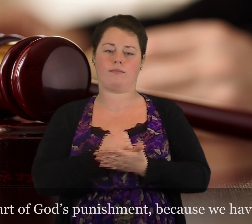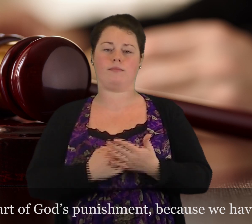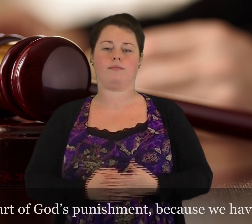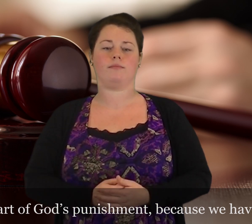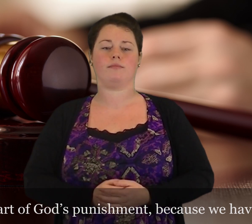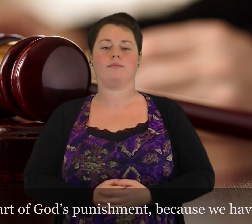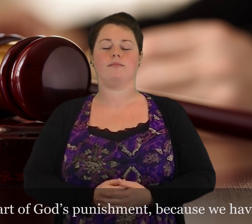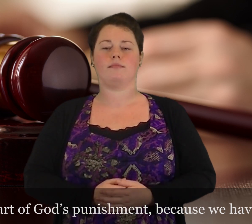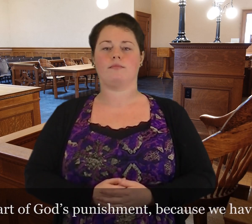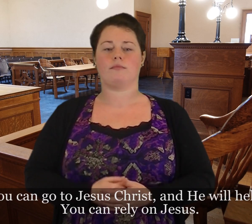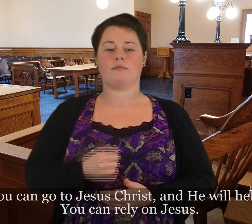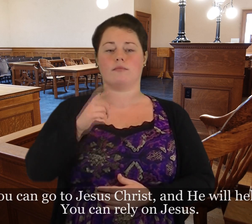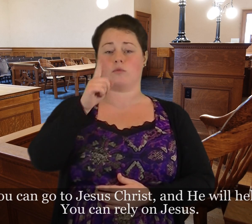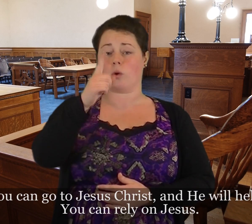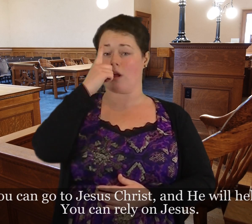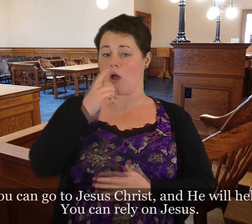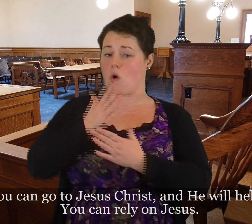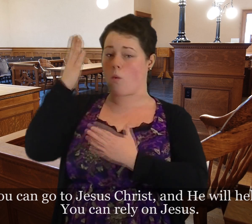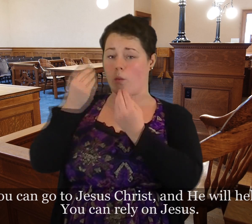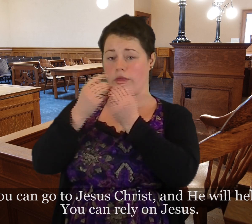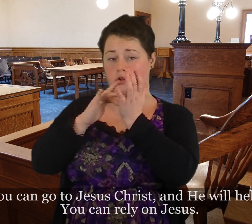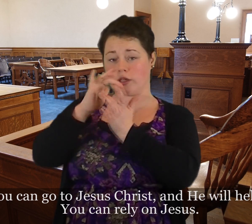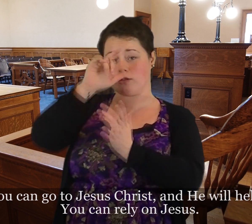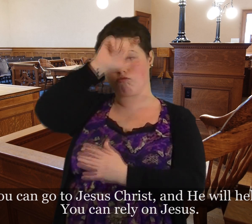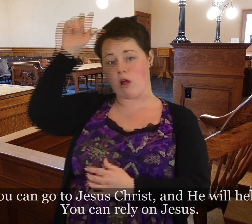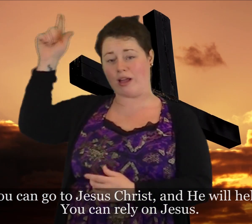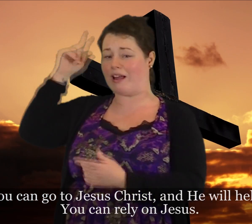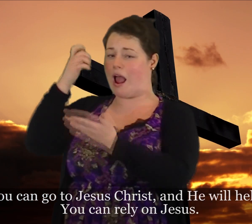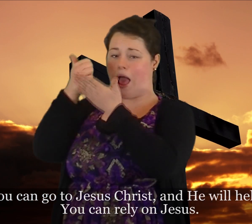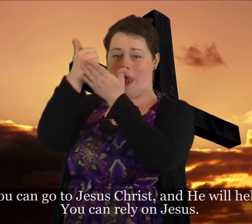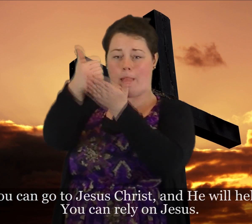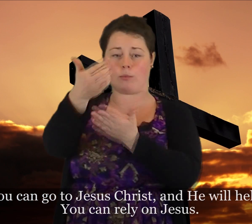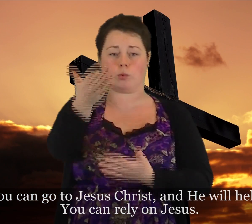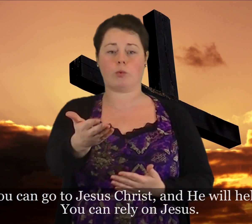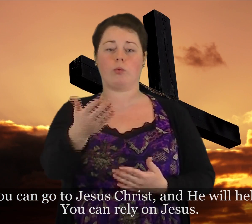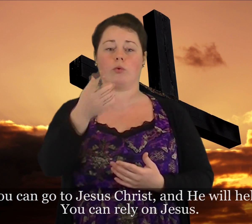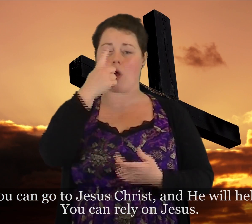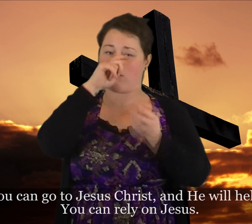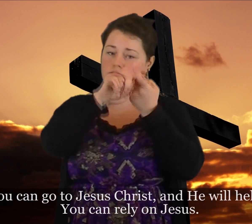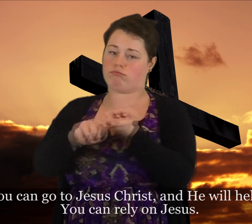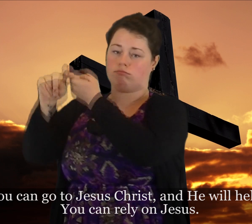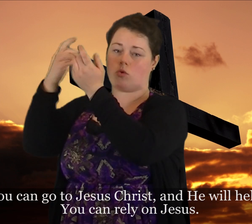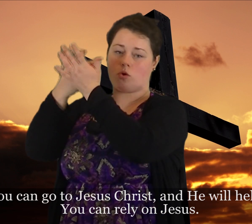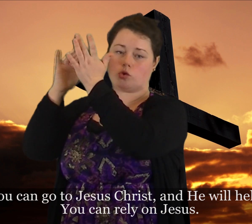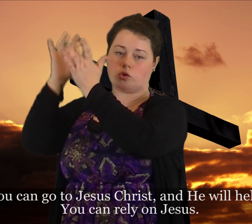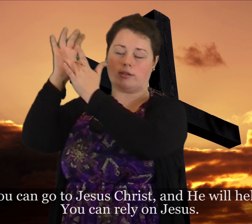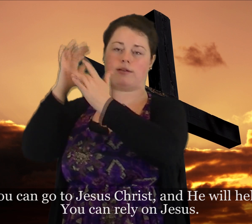of God upon human beings for sin. But if you come to Christ and you trust in